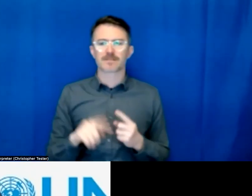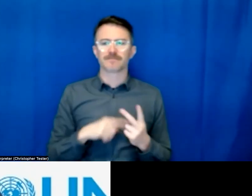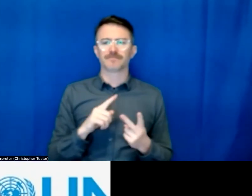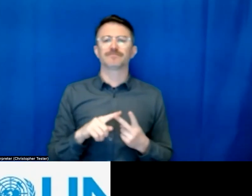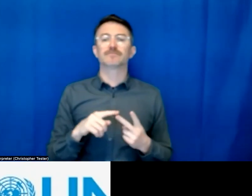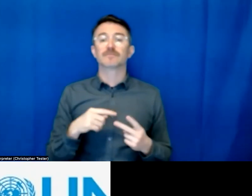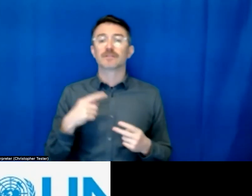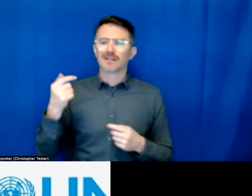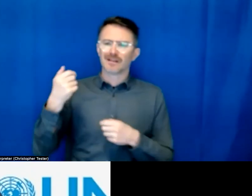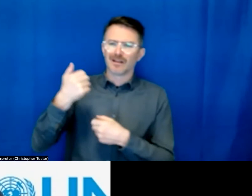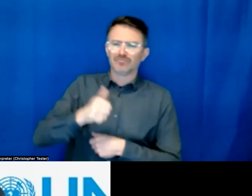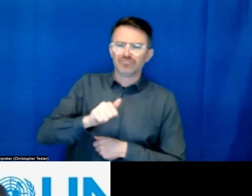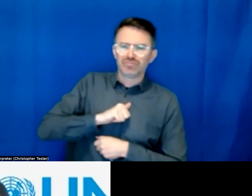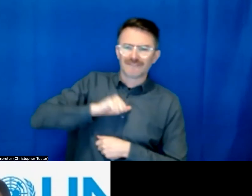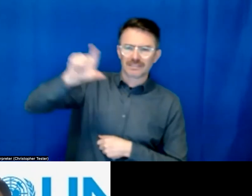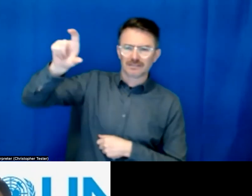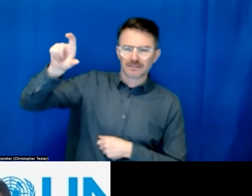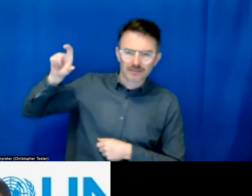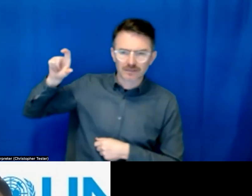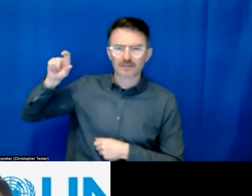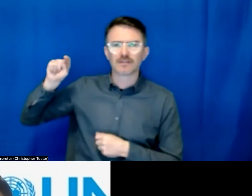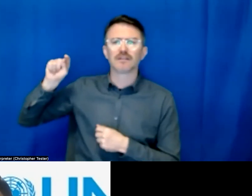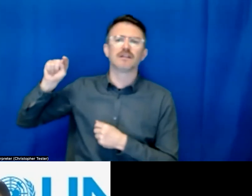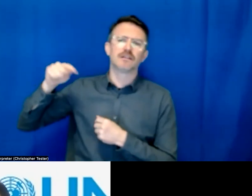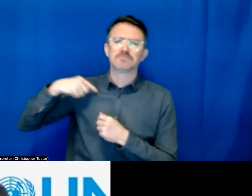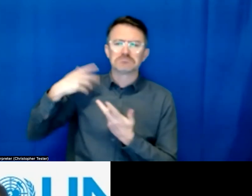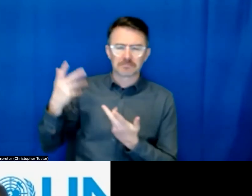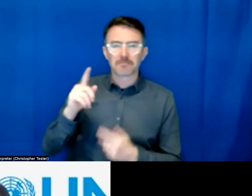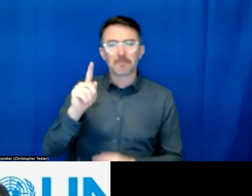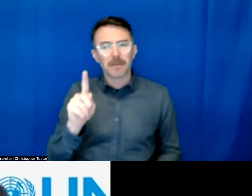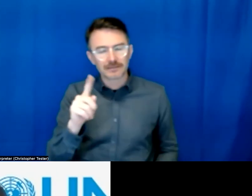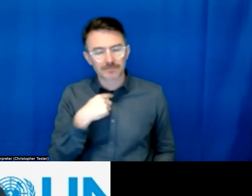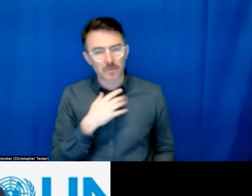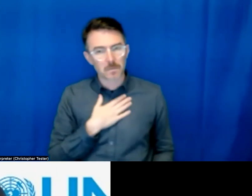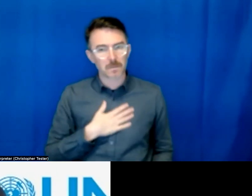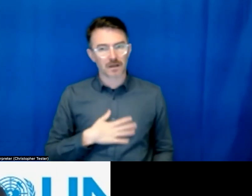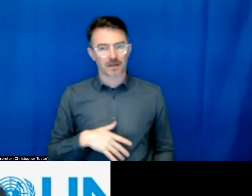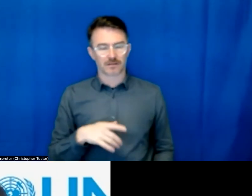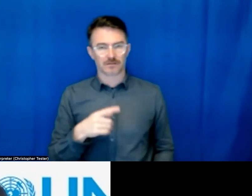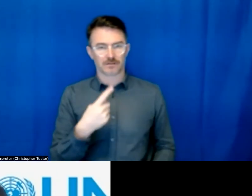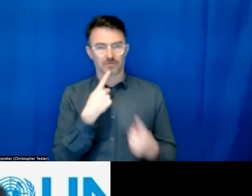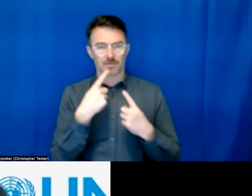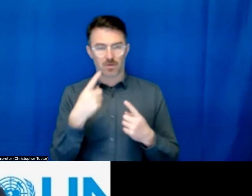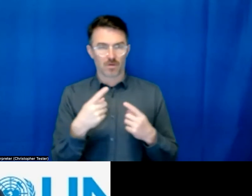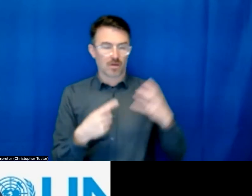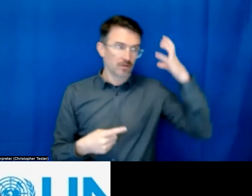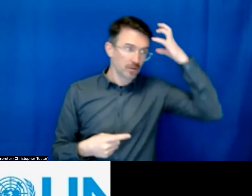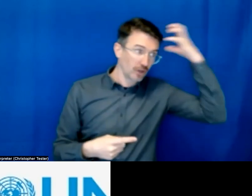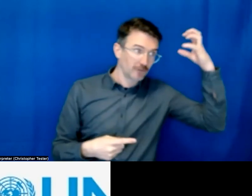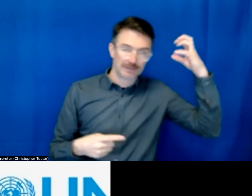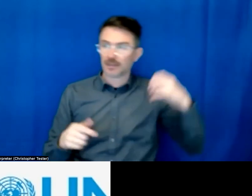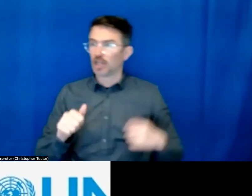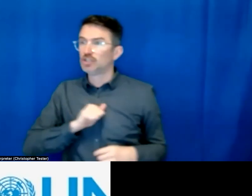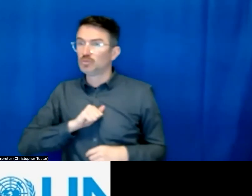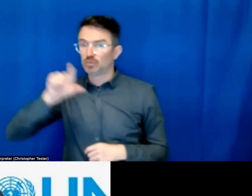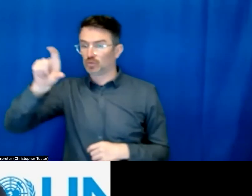on the public-private partnership is growing around climate change. And often we don't prioritize those. And it's